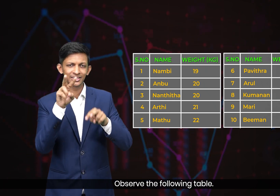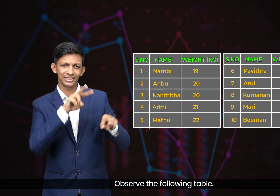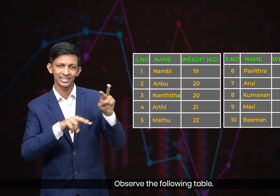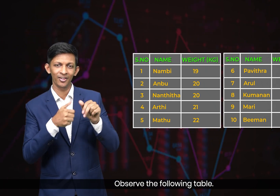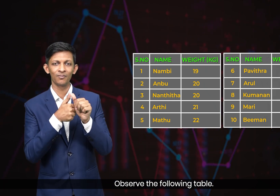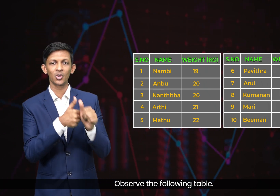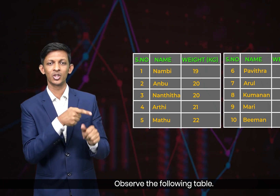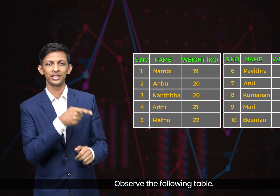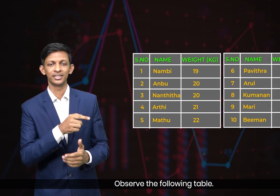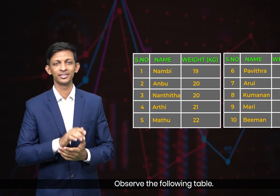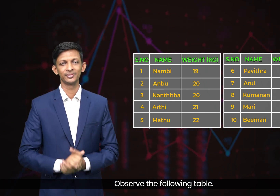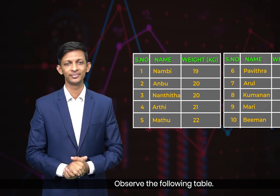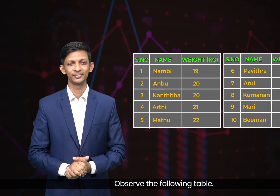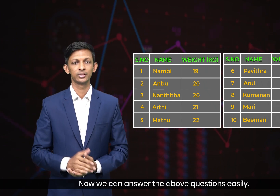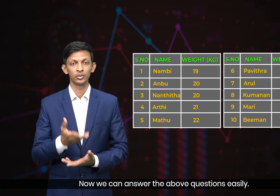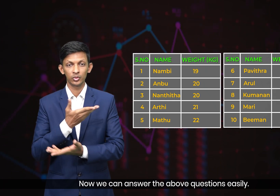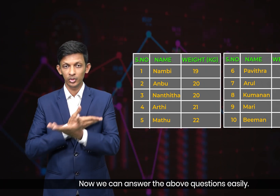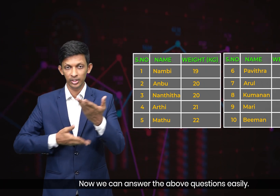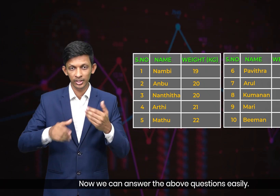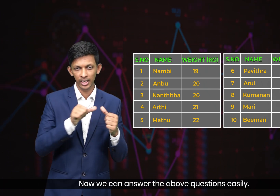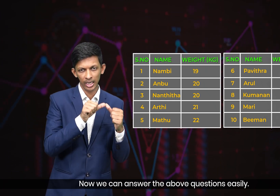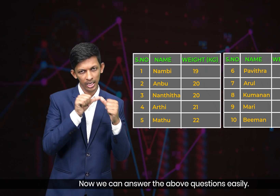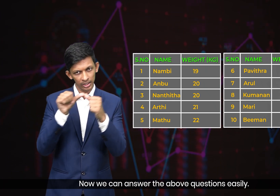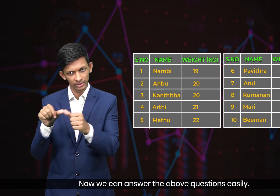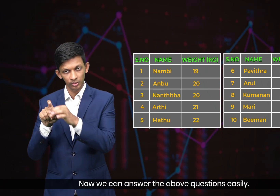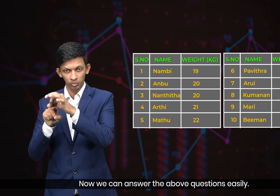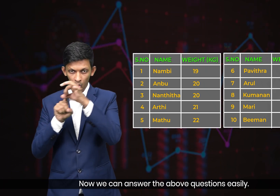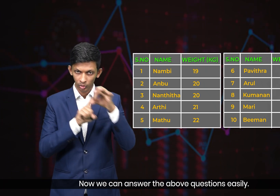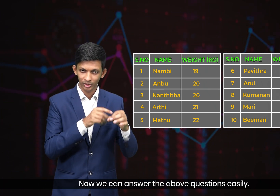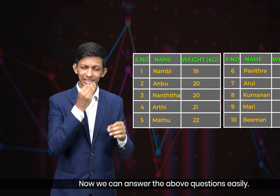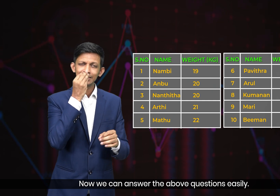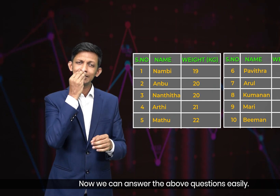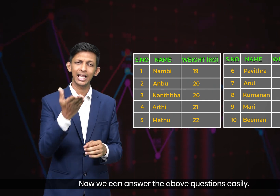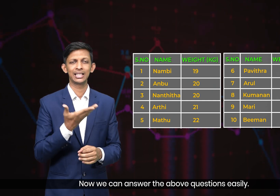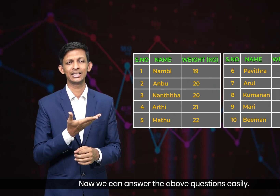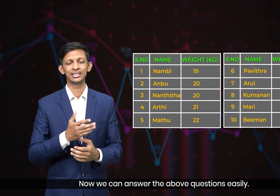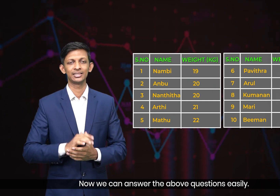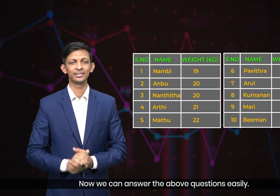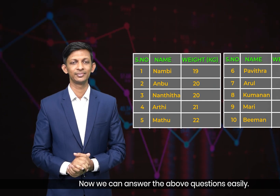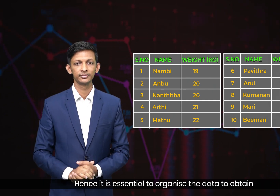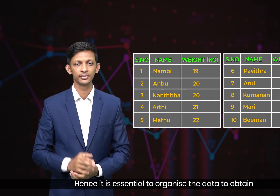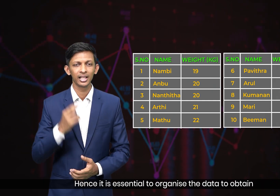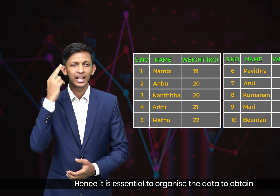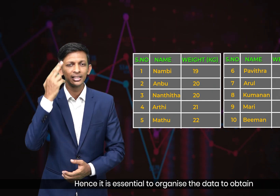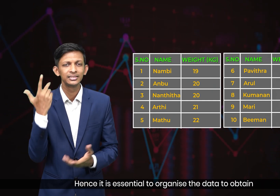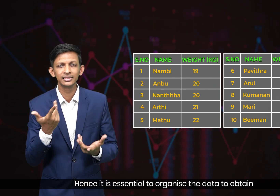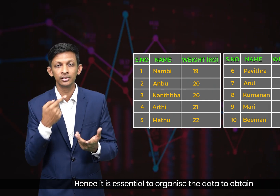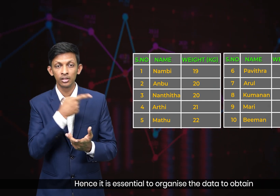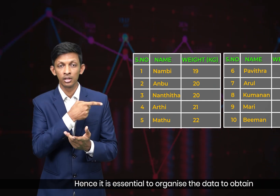Observe the following table. Now we can answer the above questions easily. Hence, it is essential